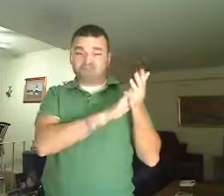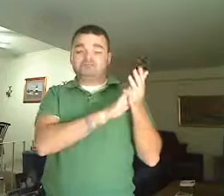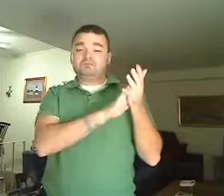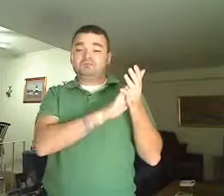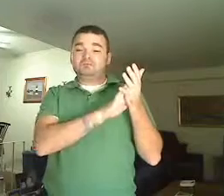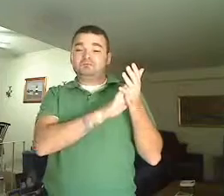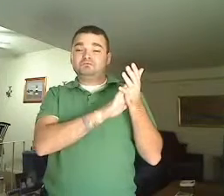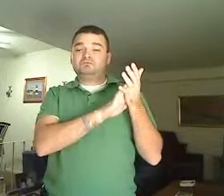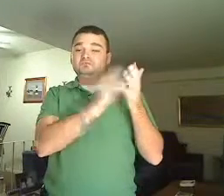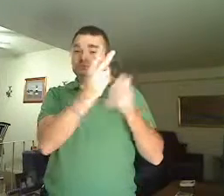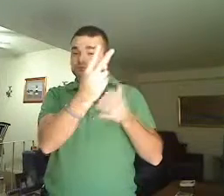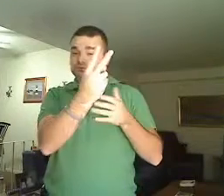of 2.